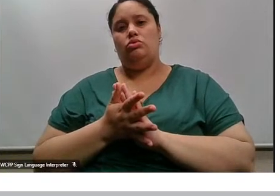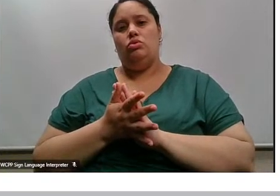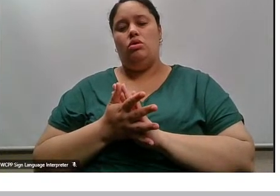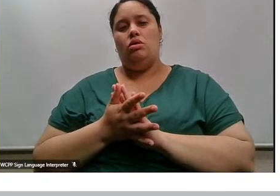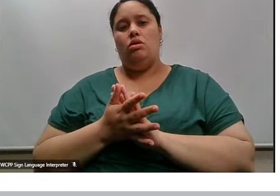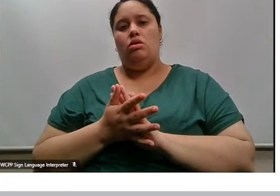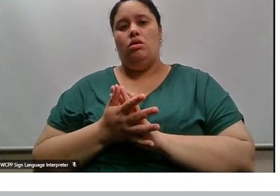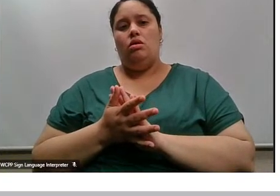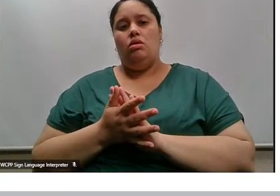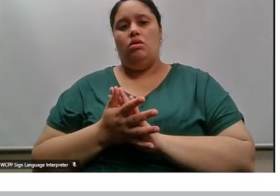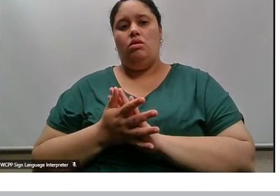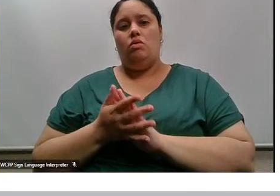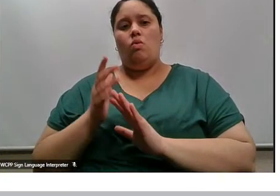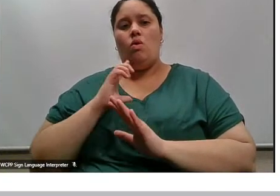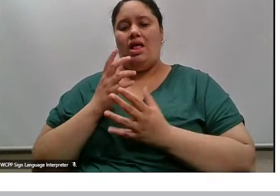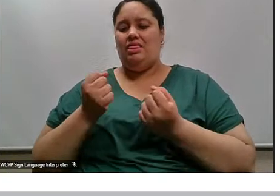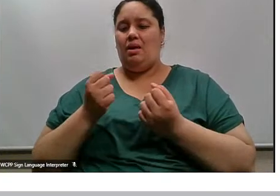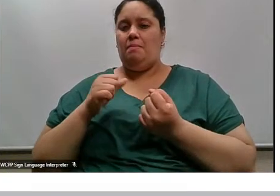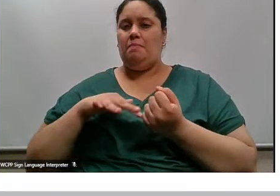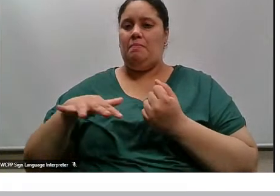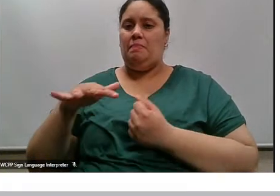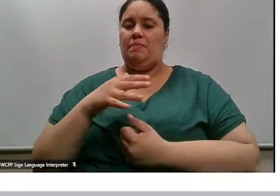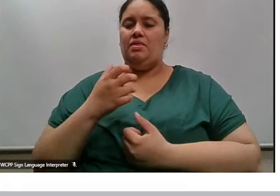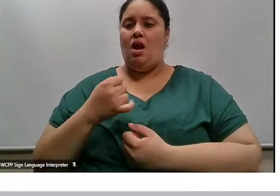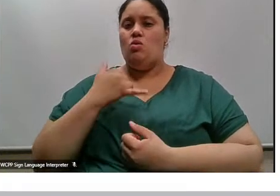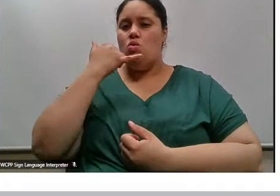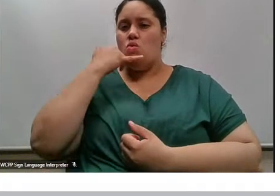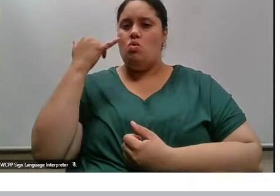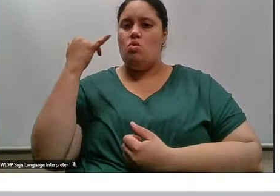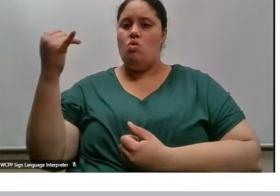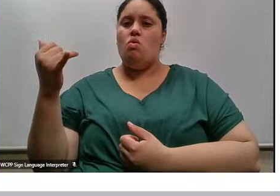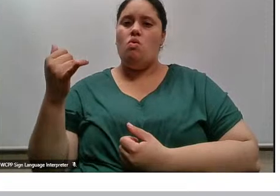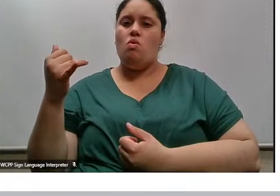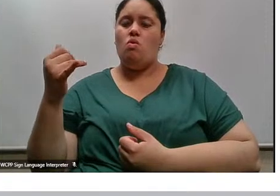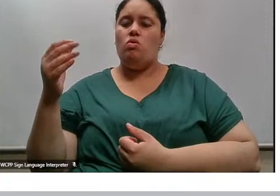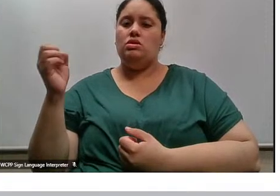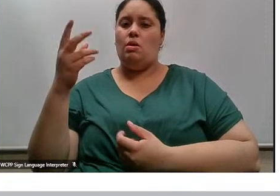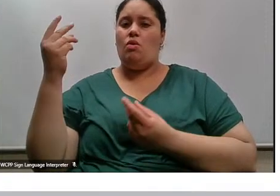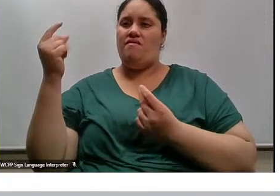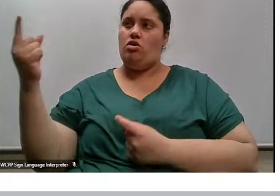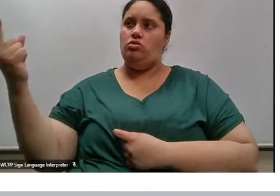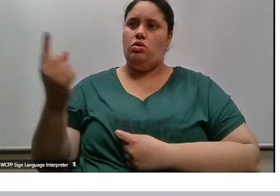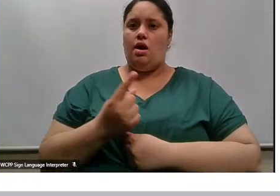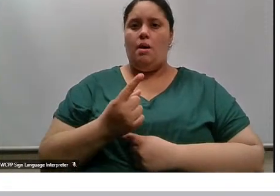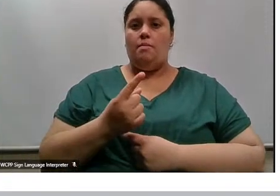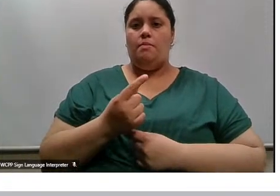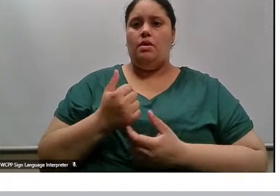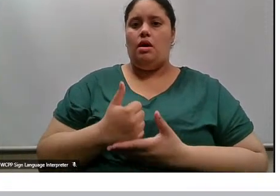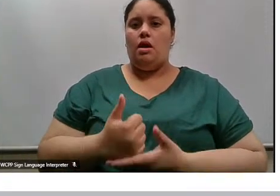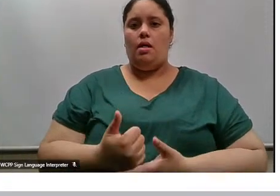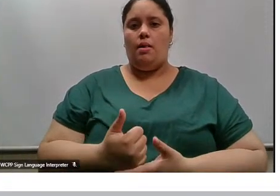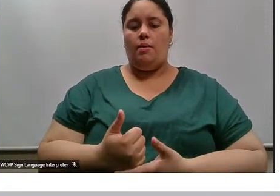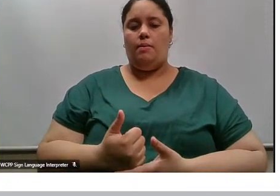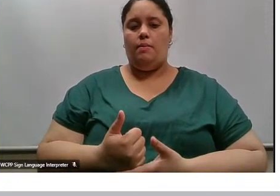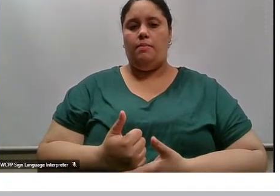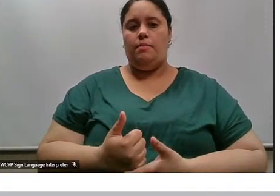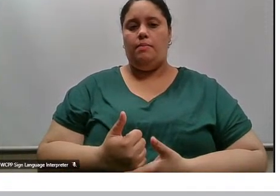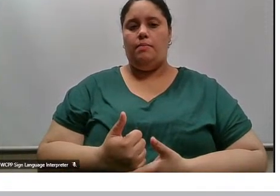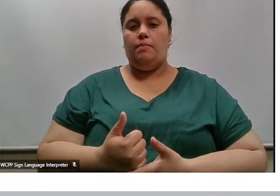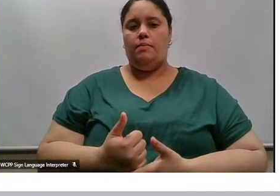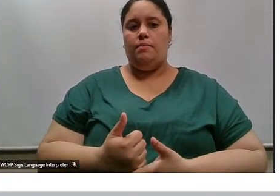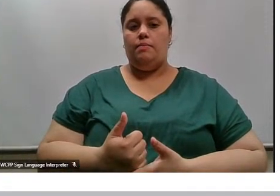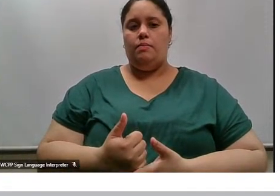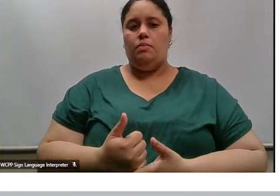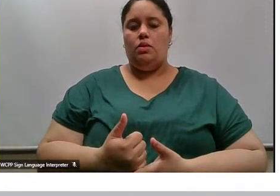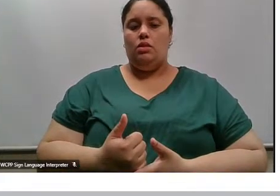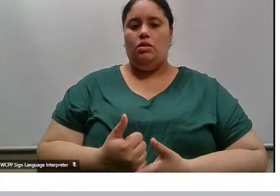caused by this dampness. And now you call in, somebody very quickly to come and assist. So while you